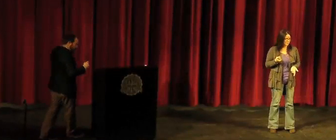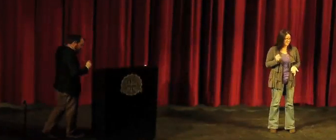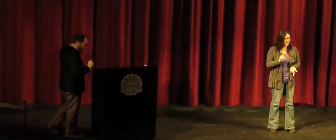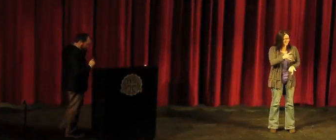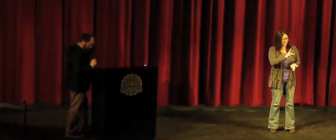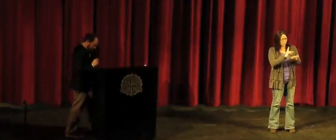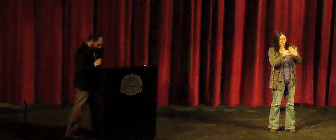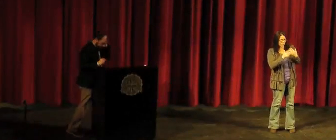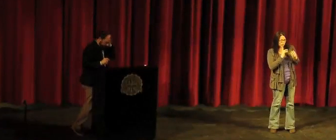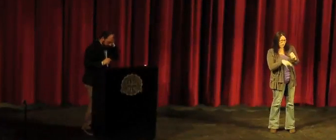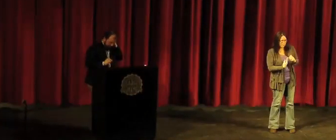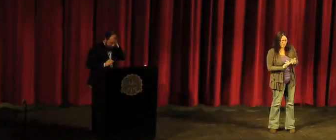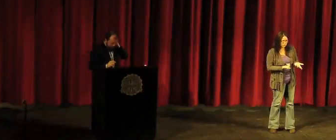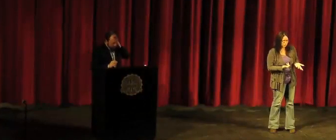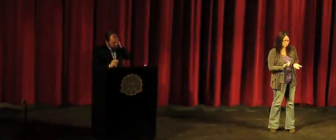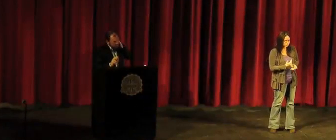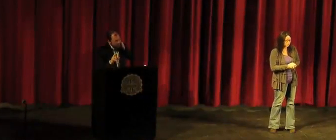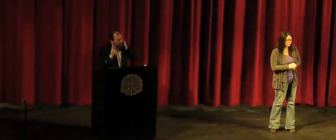project that we're talking about.